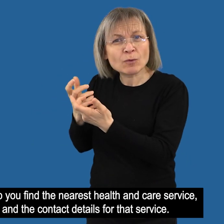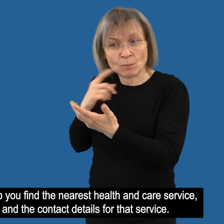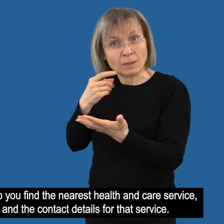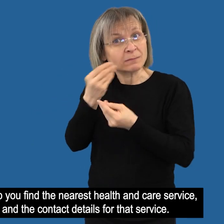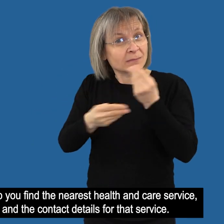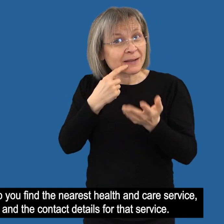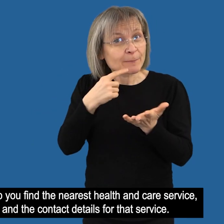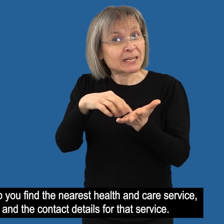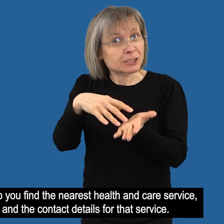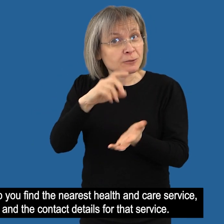service.